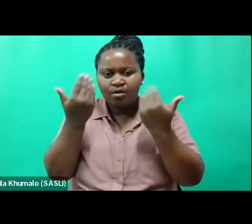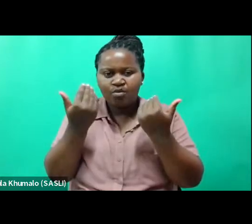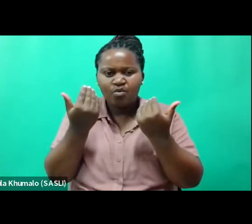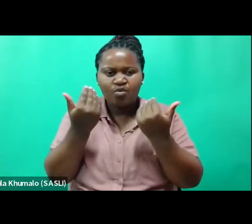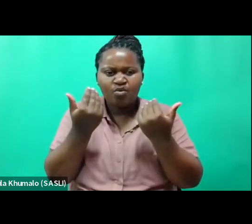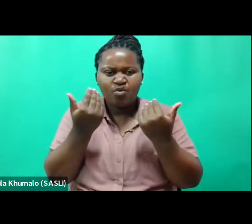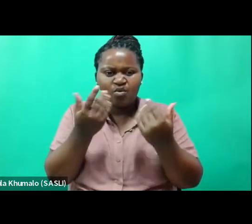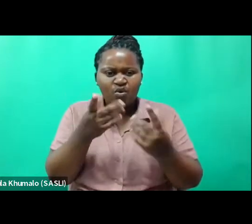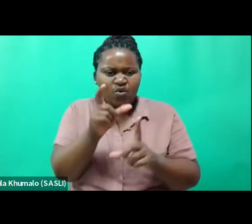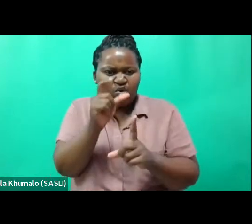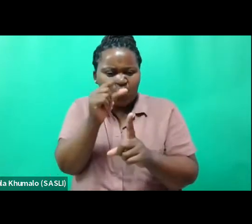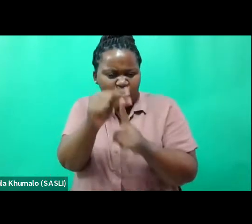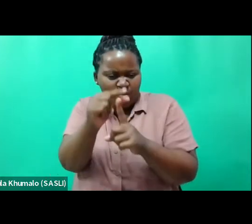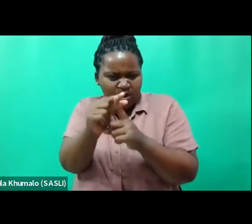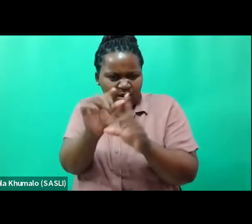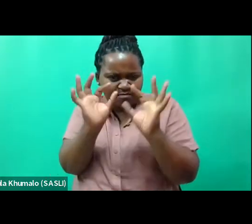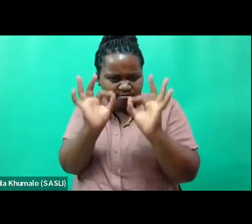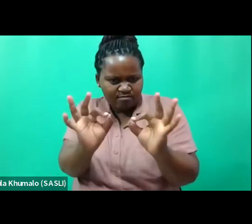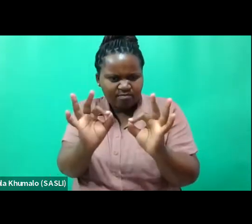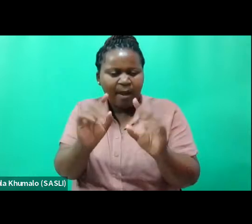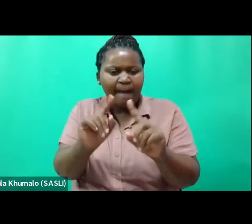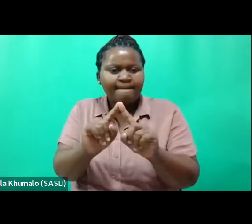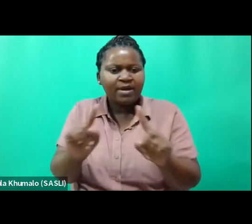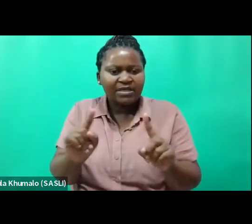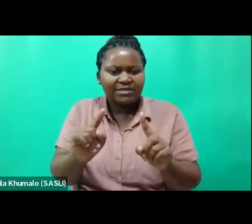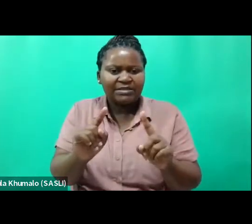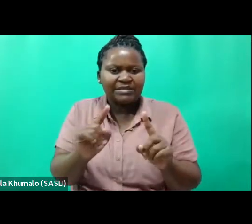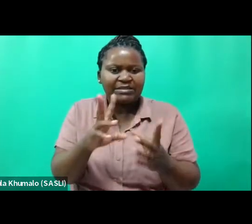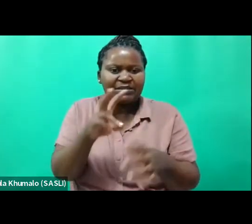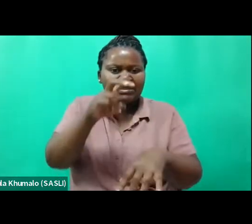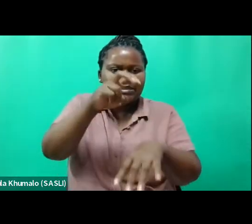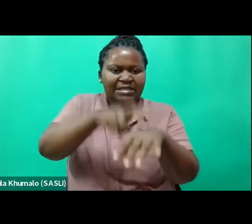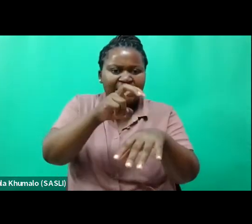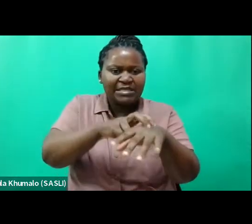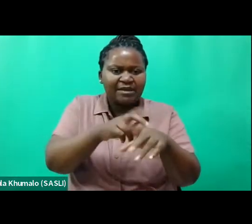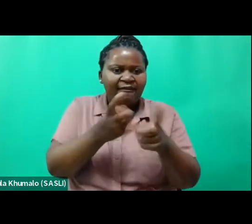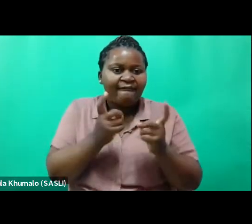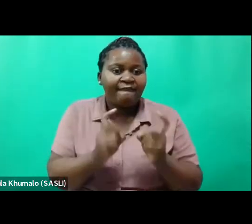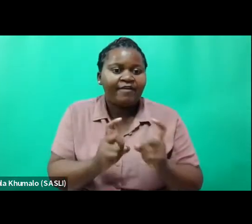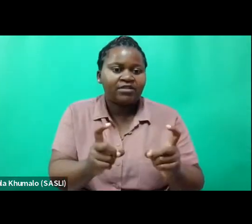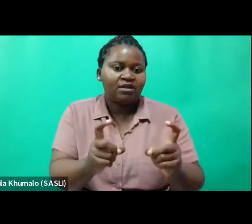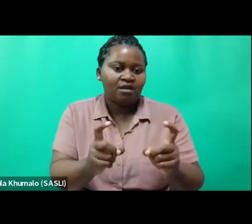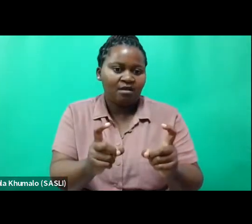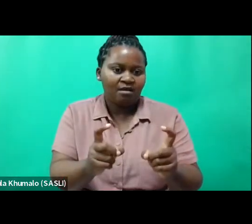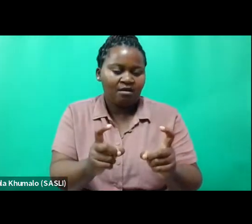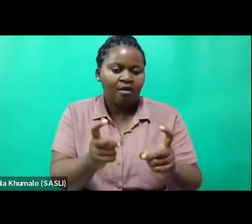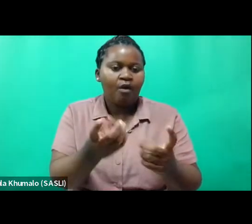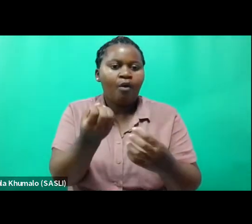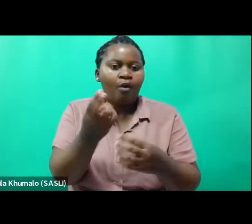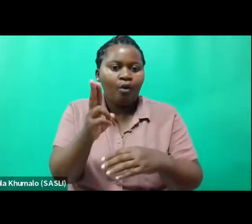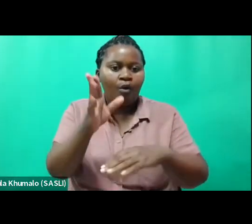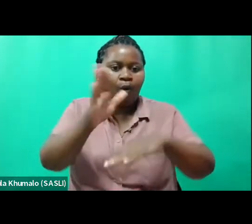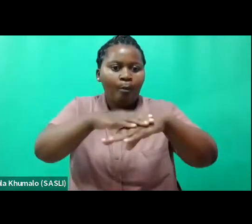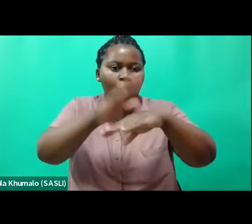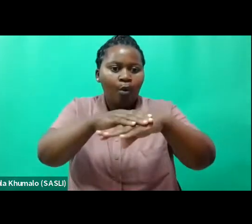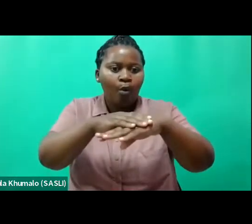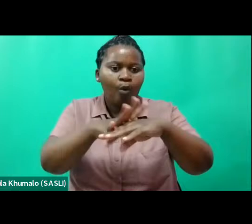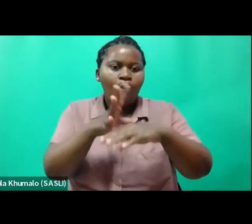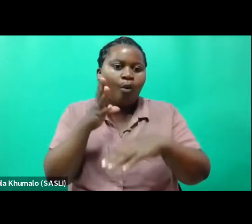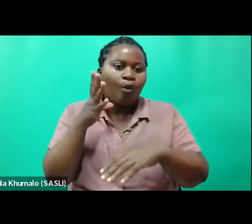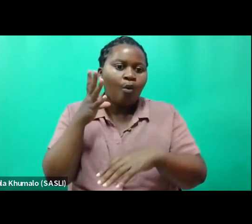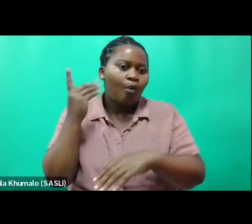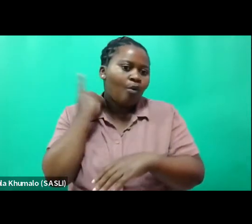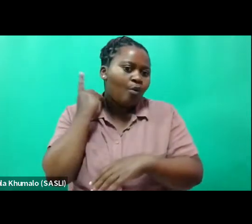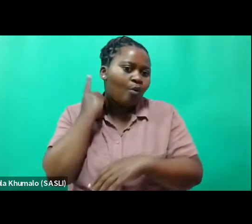to use, but I know that you understand what I mean, might require faster and more data, faster internet with more